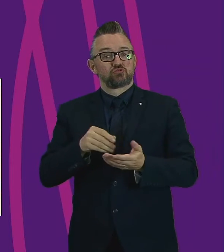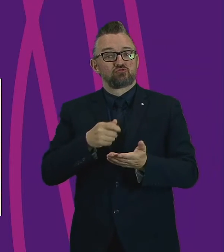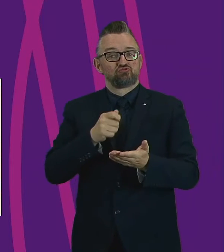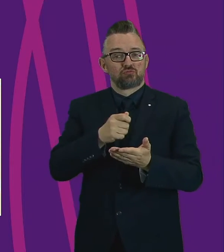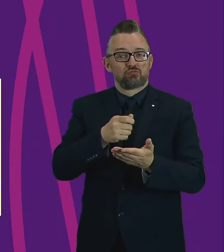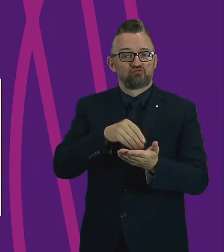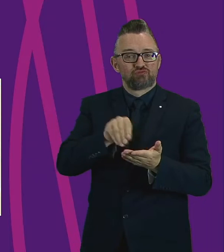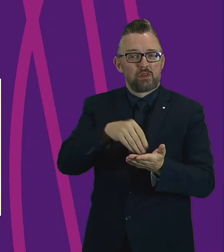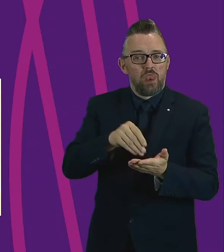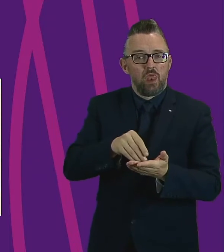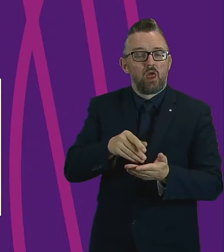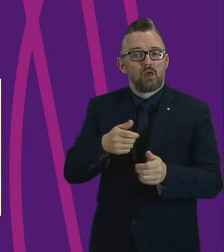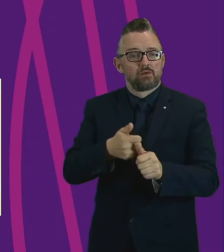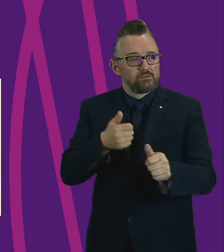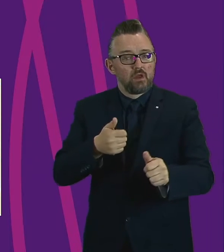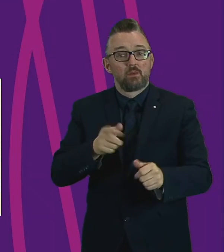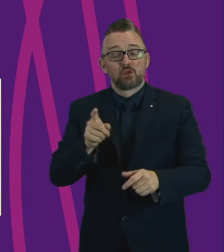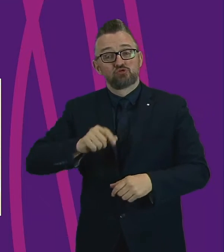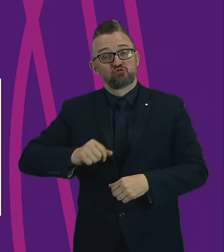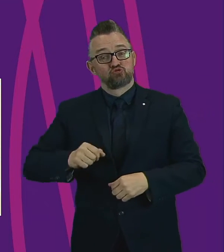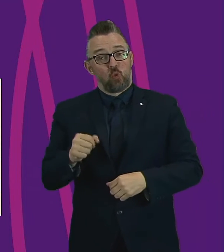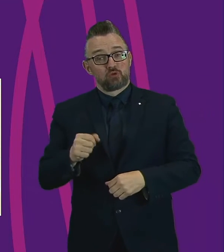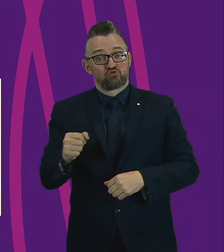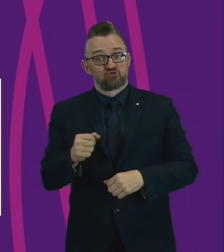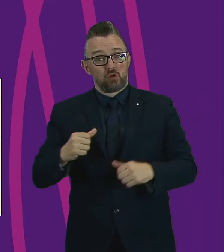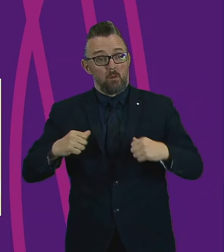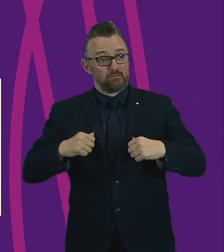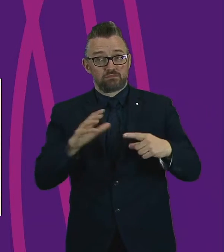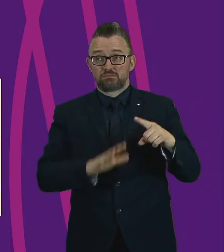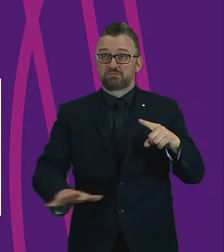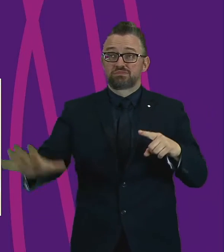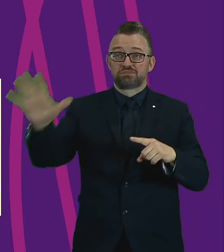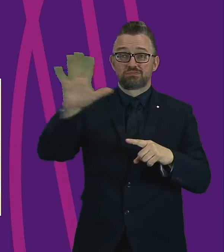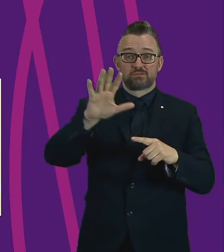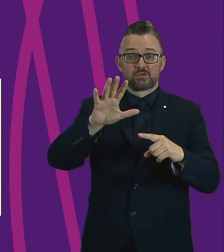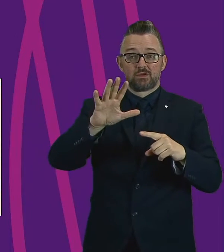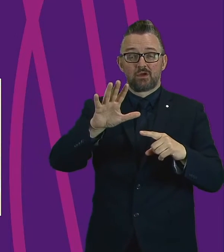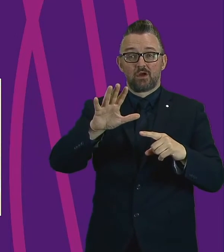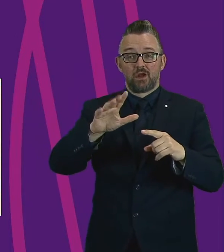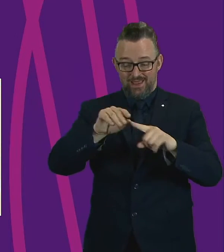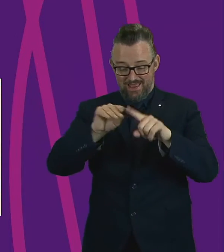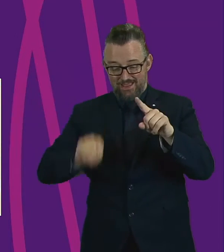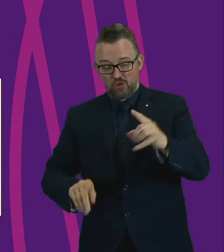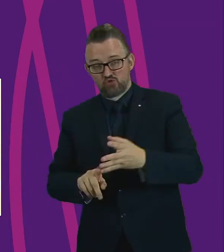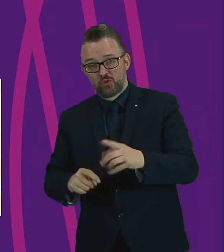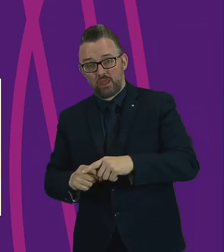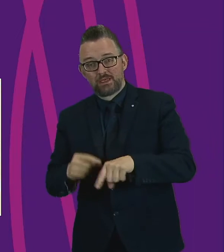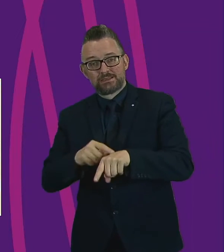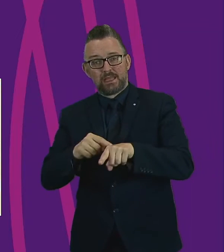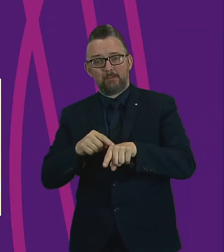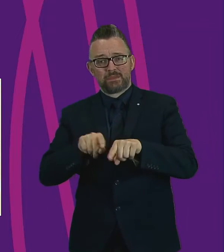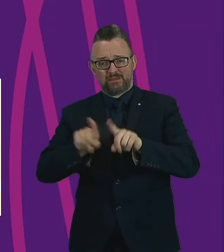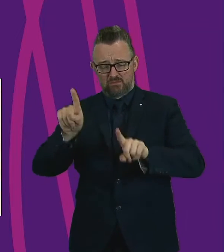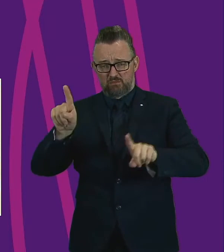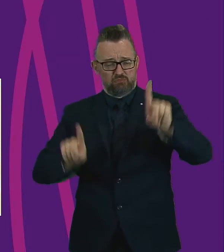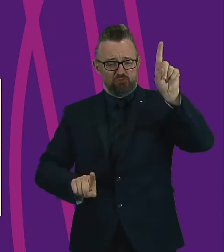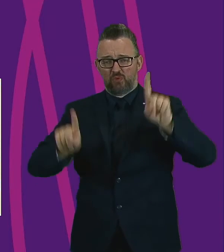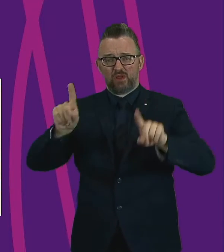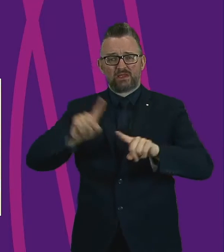noted, Scottish firms operate across the UK and vice versa. Diverging timescales and regulations